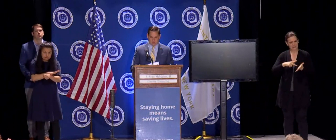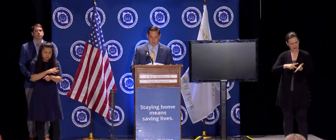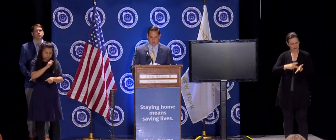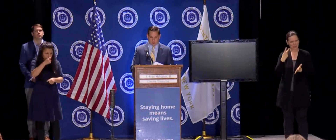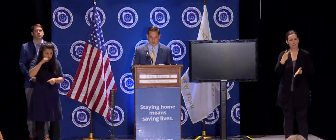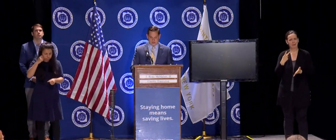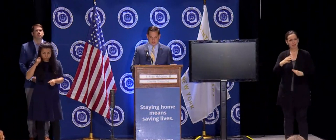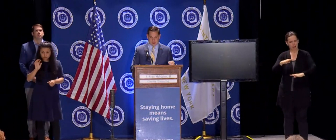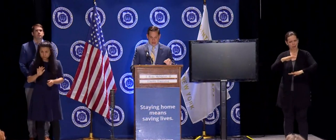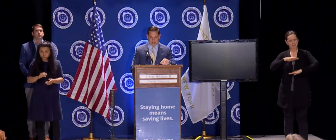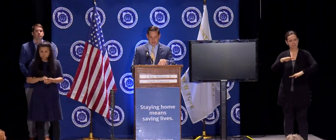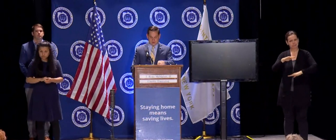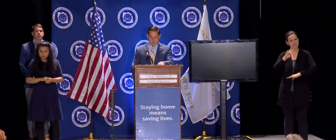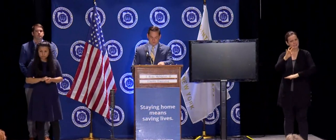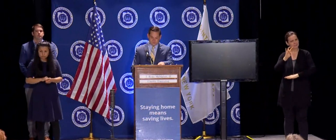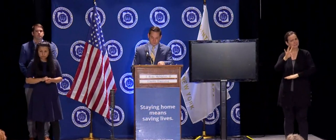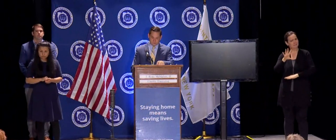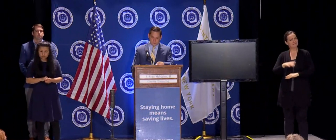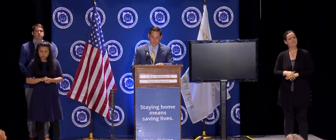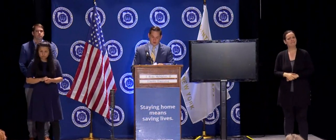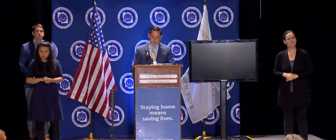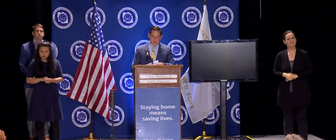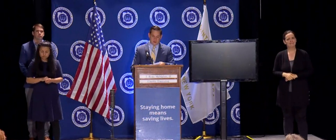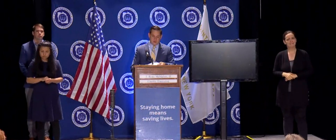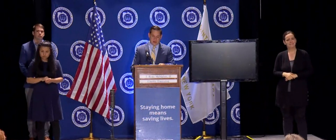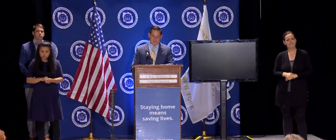our goal is and mandate is.